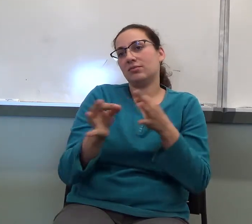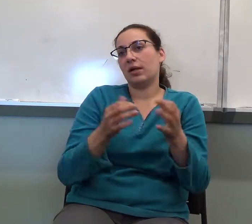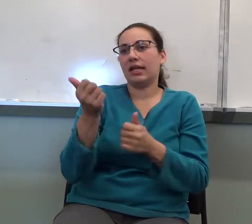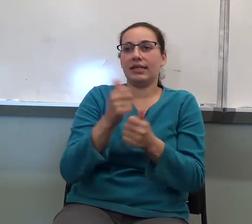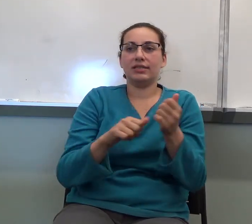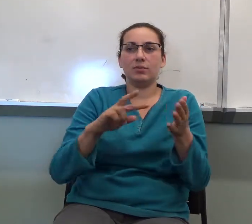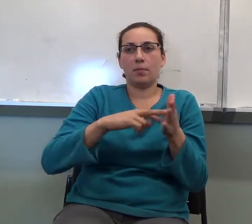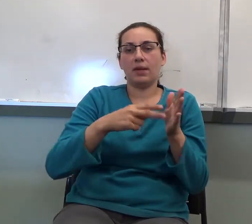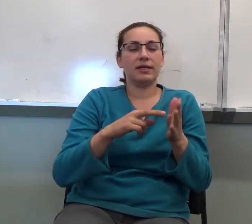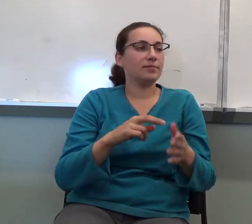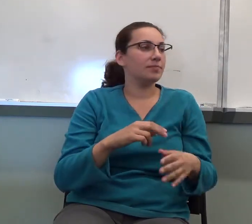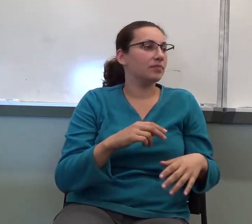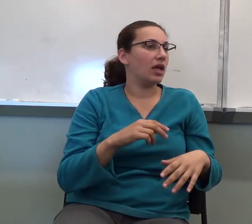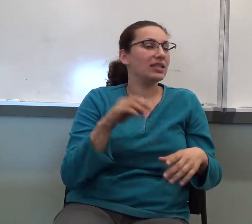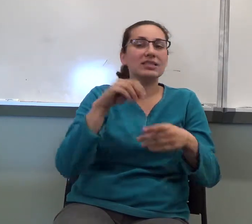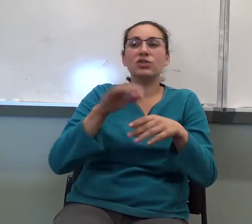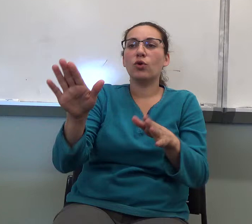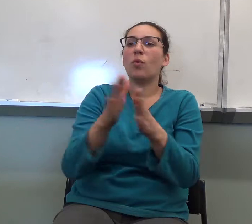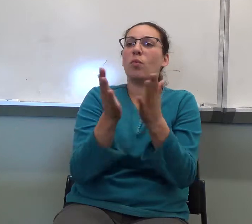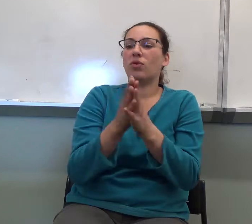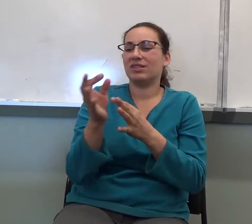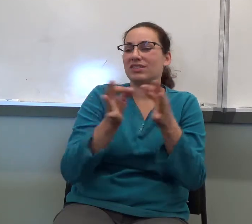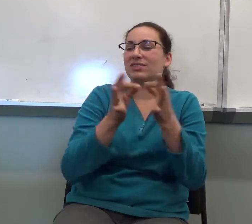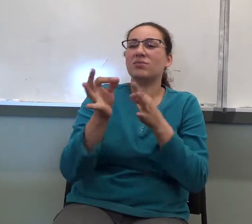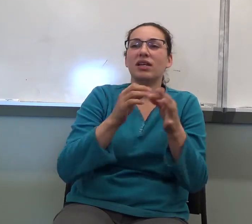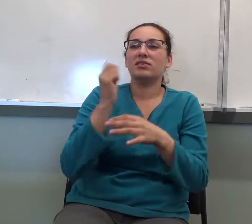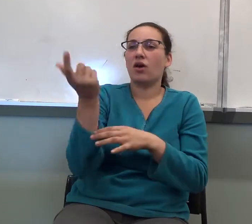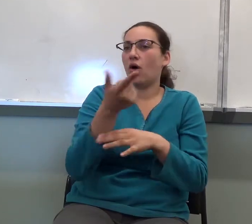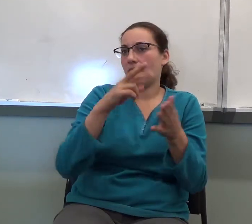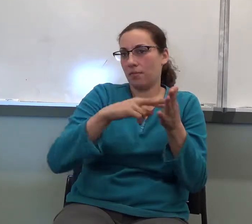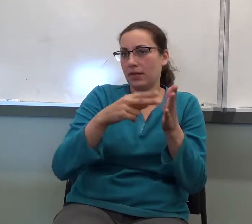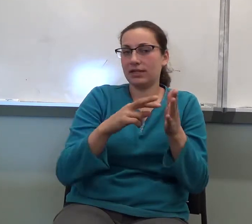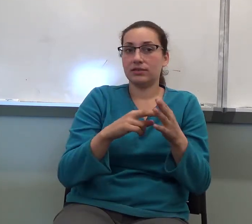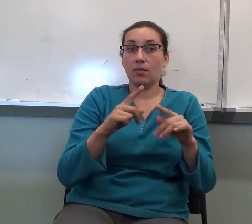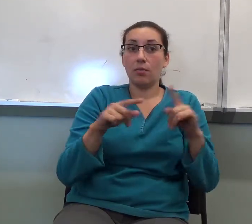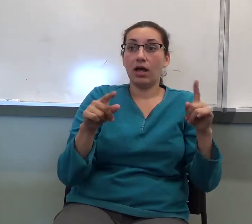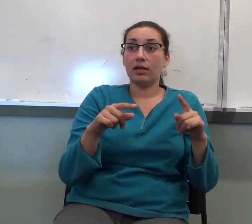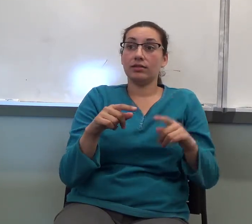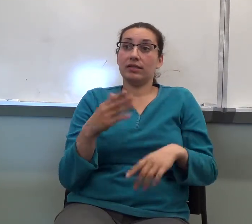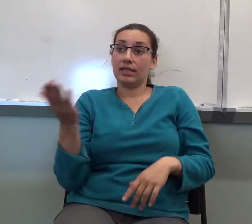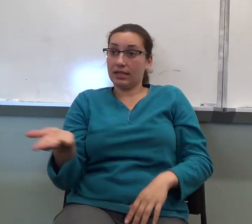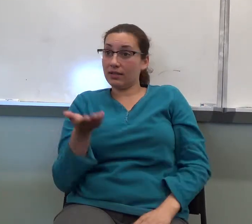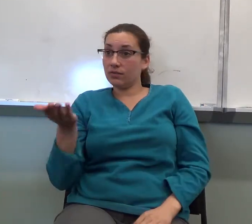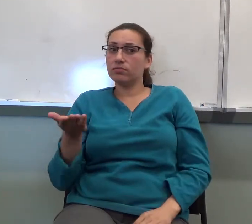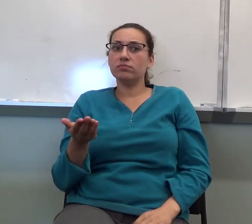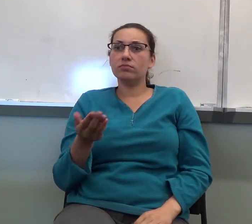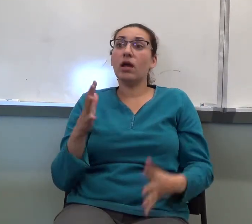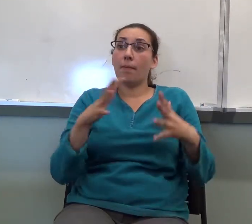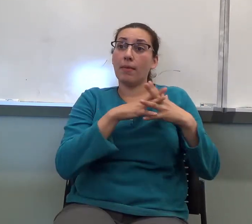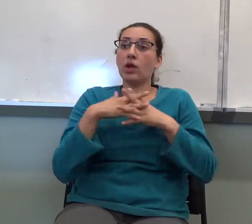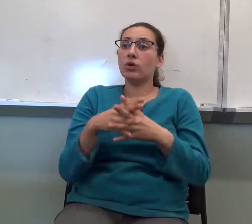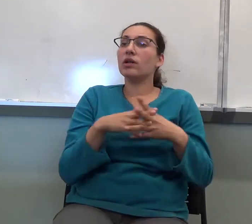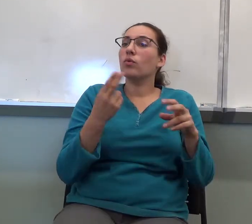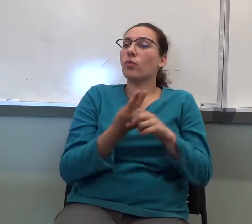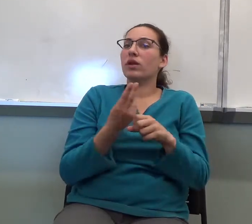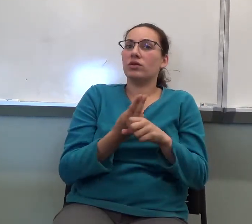book. Everywhere we have a metric system topic, yeah, the prefix line is everywhere. It's on